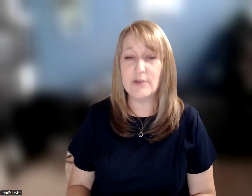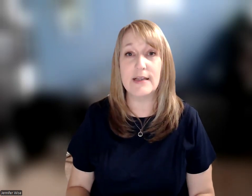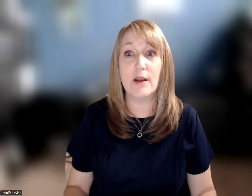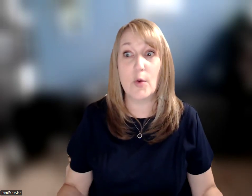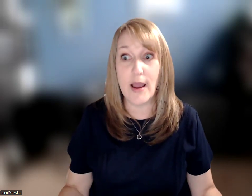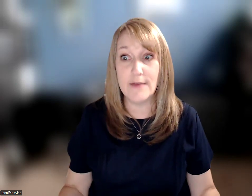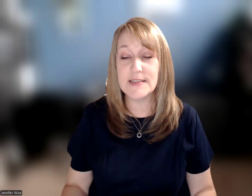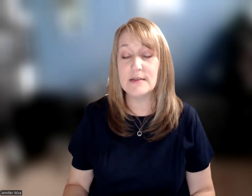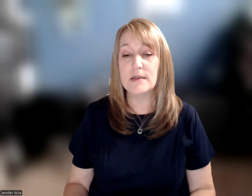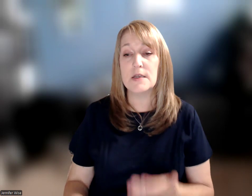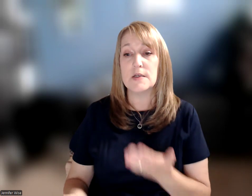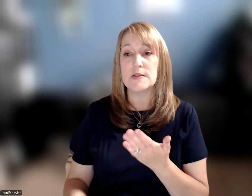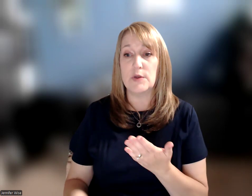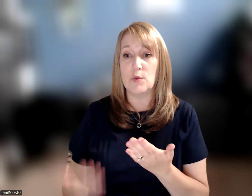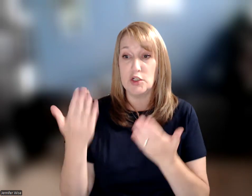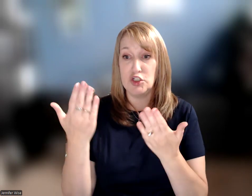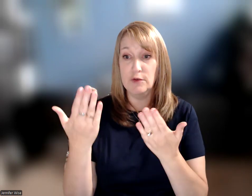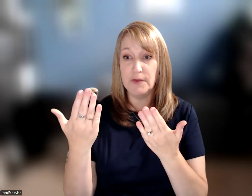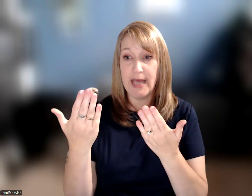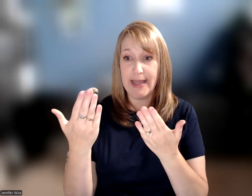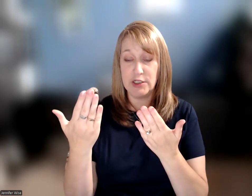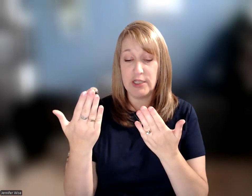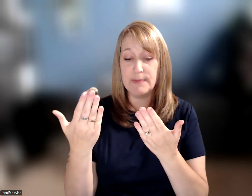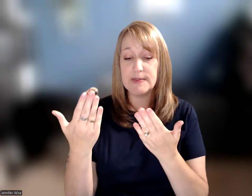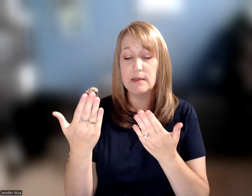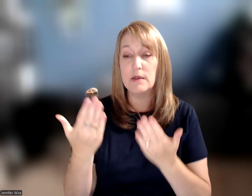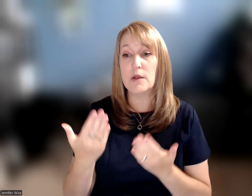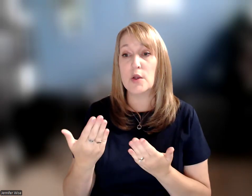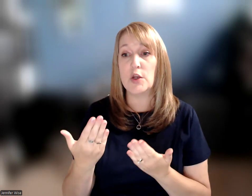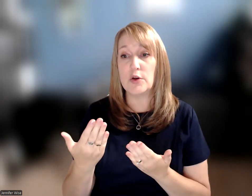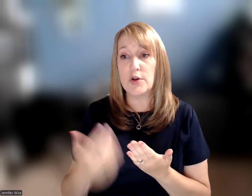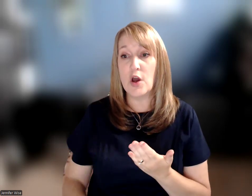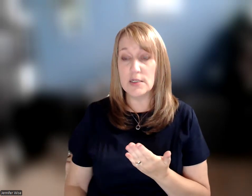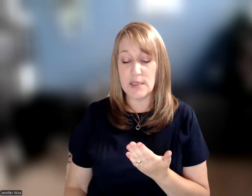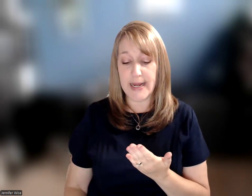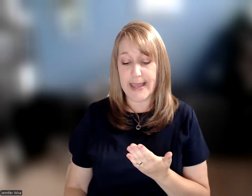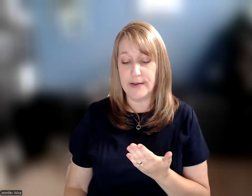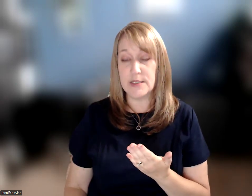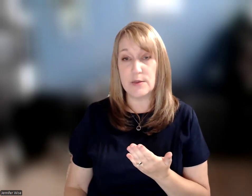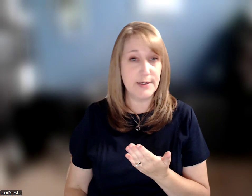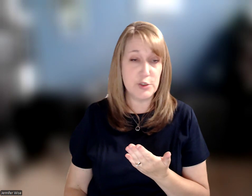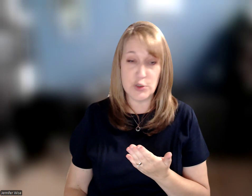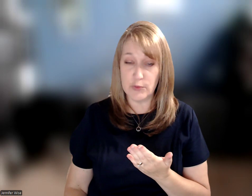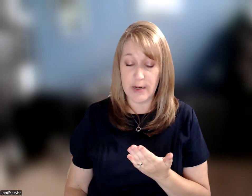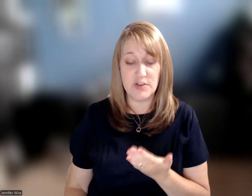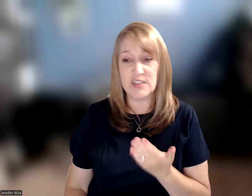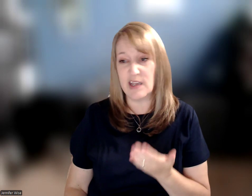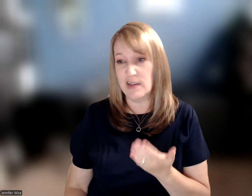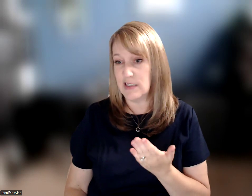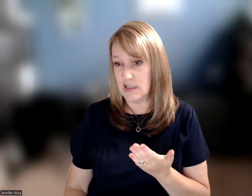it arrives. So you want two flat hand shapes. Your non-dominant hand, the hand you don't write with, just kind of sits